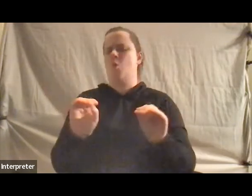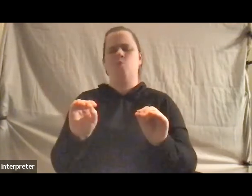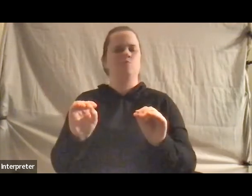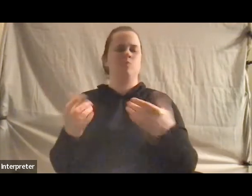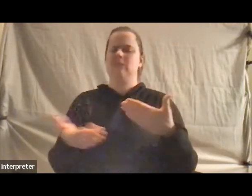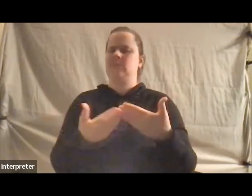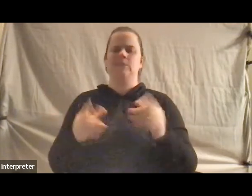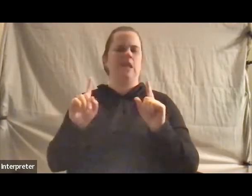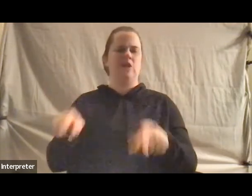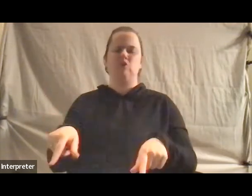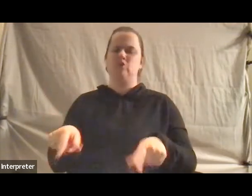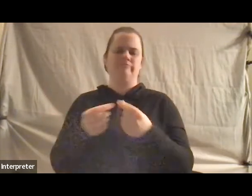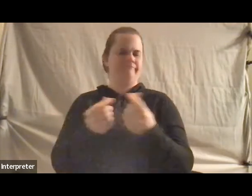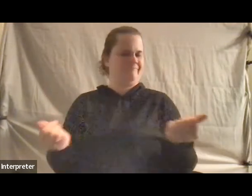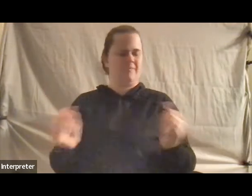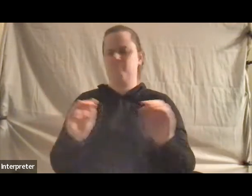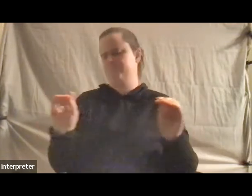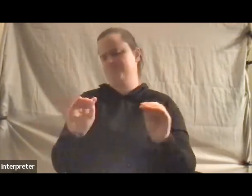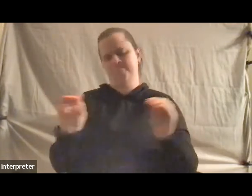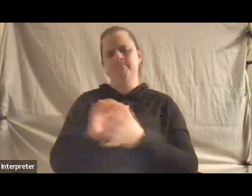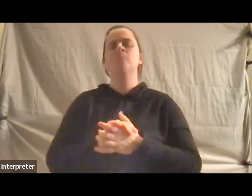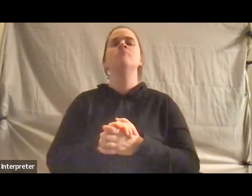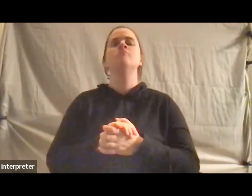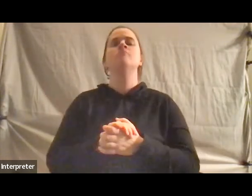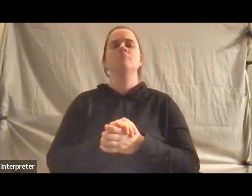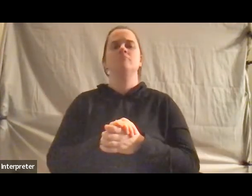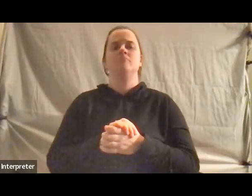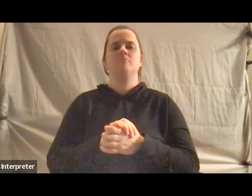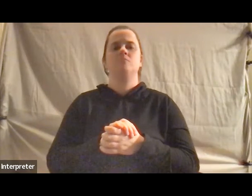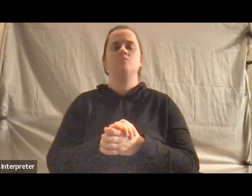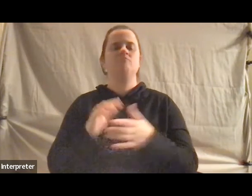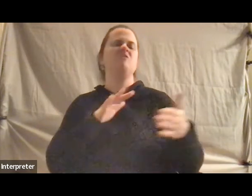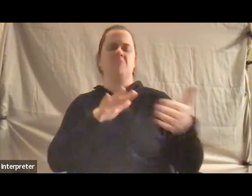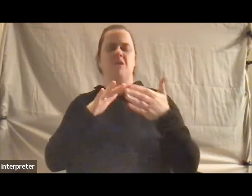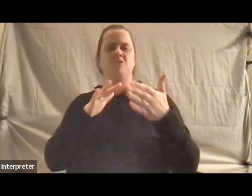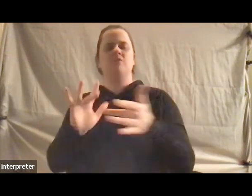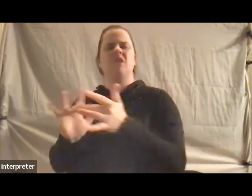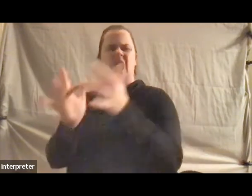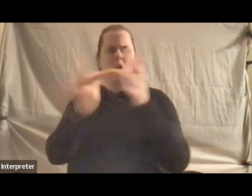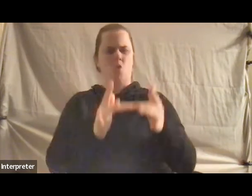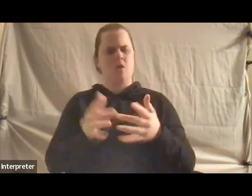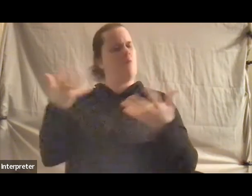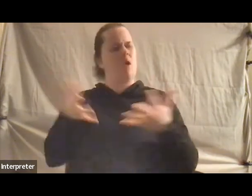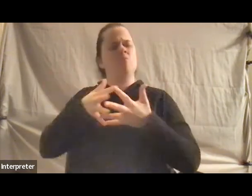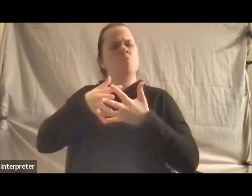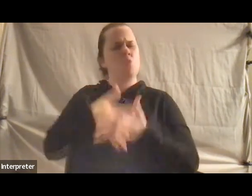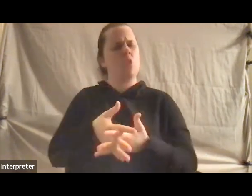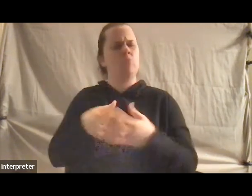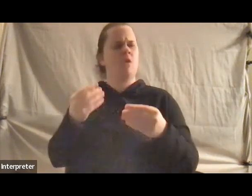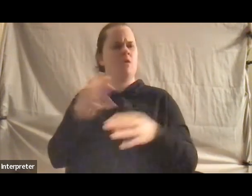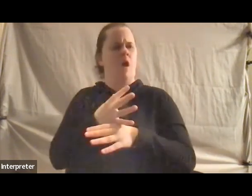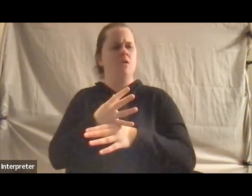answers. In fact, we must address a vast network of interconnected root causes that contribute